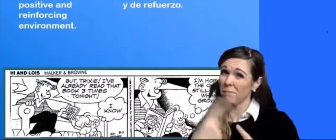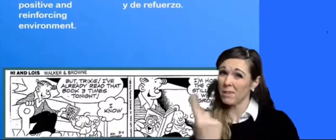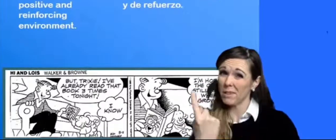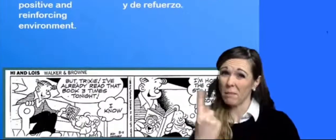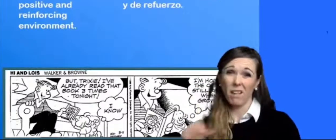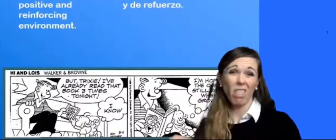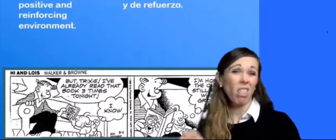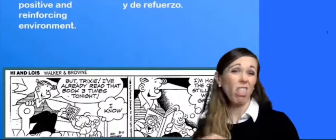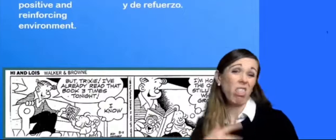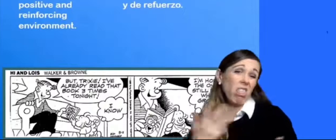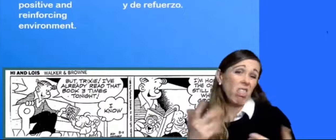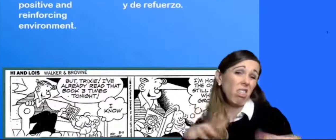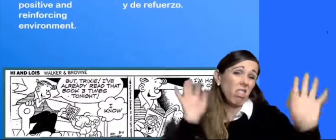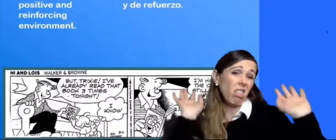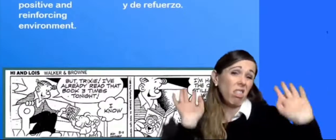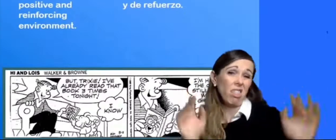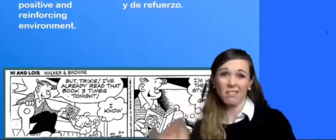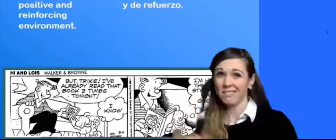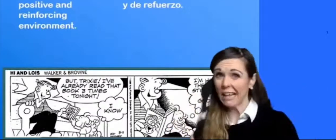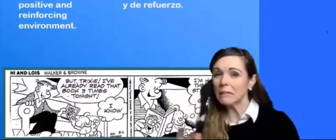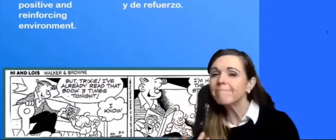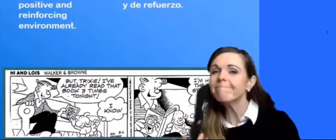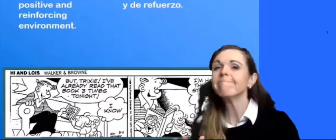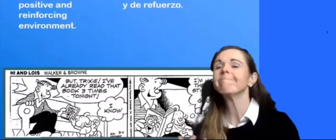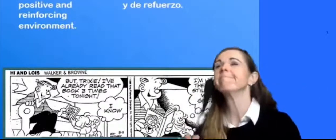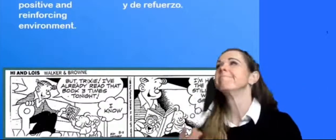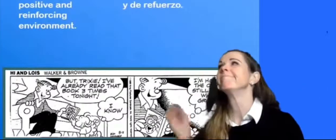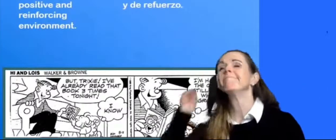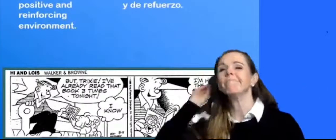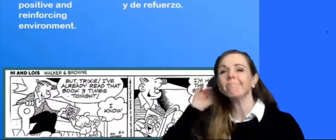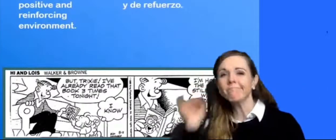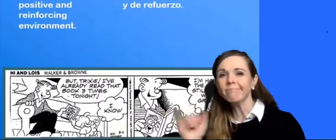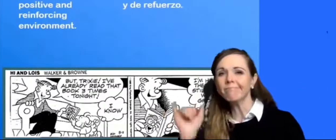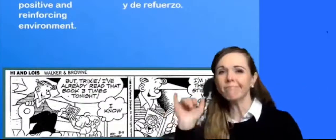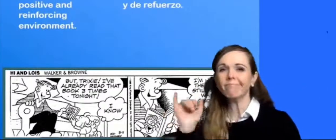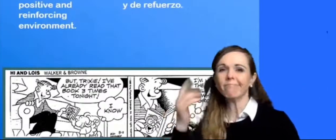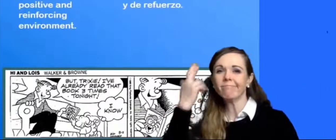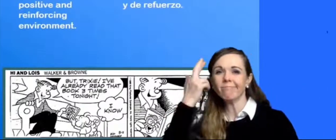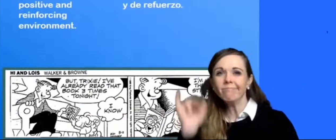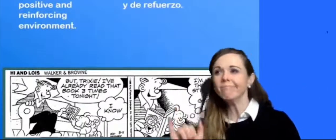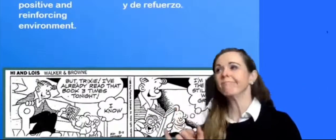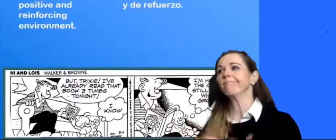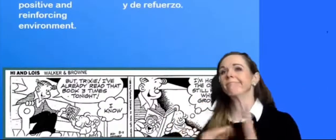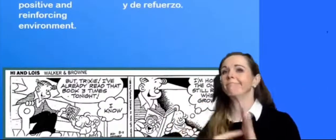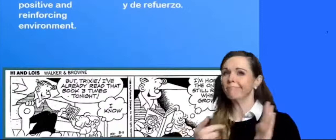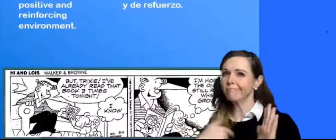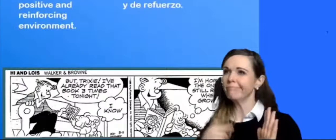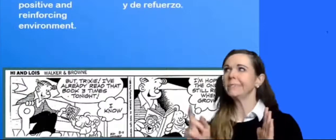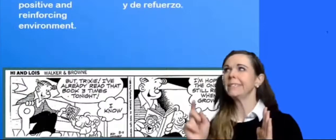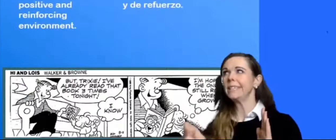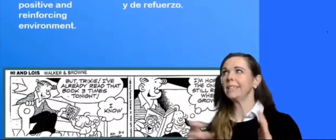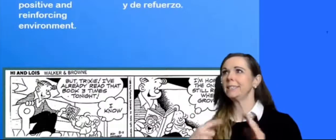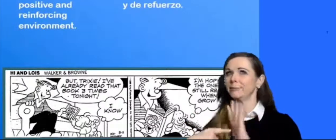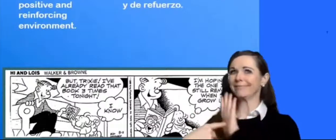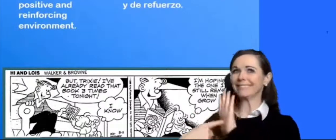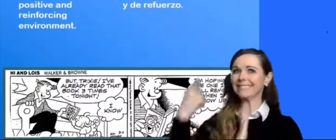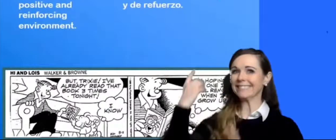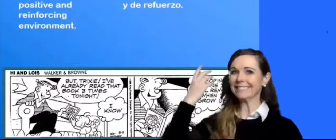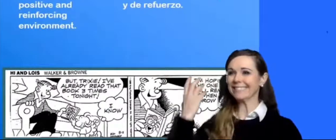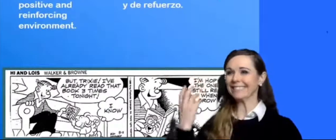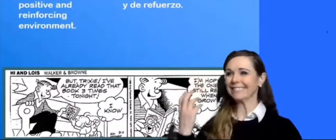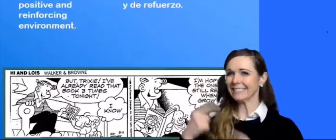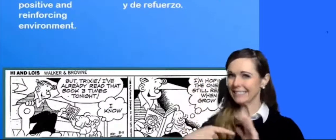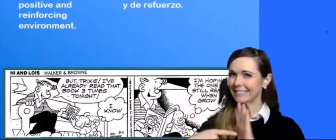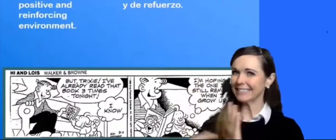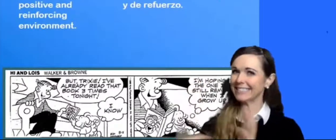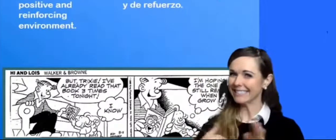negative situations, it does affect our children. So if we aren't motivated, and we're like, I don't want to read this story today, we